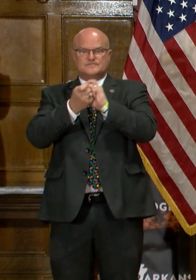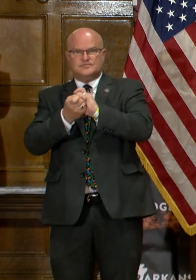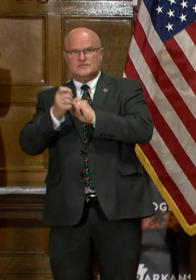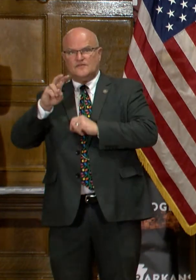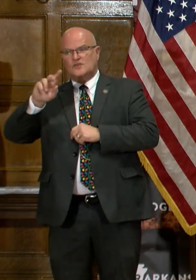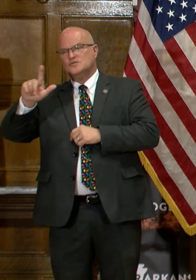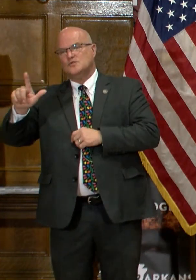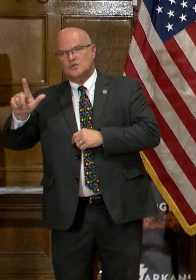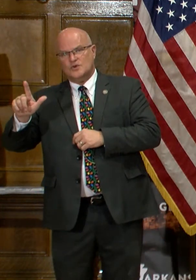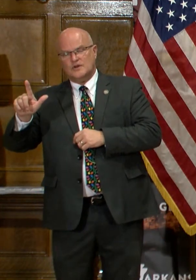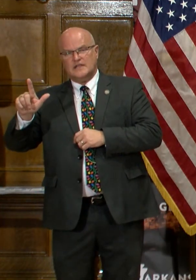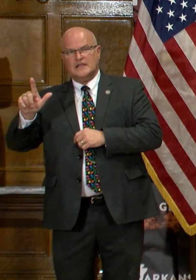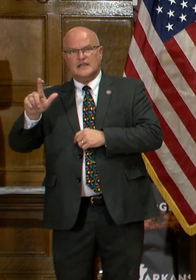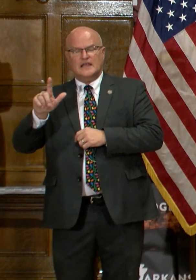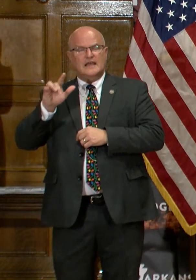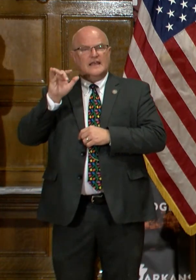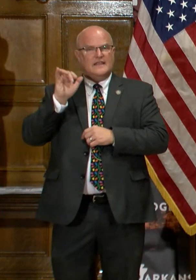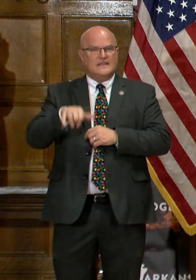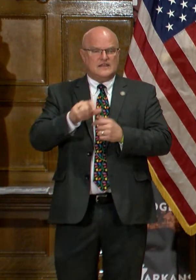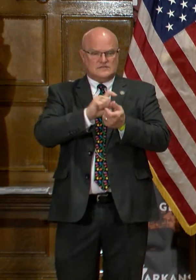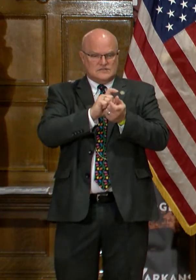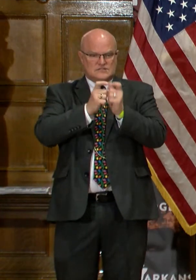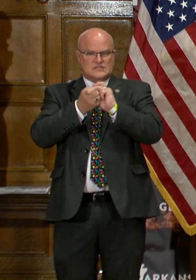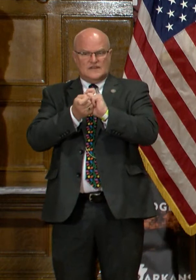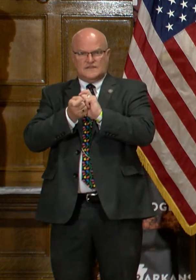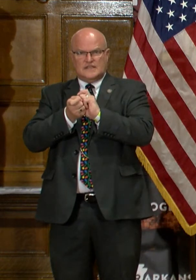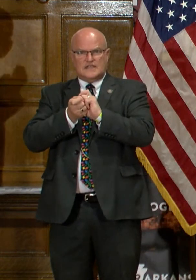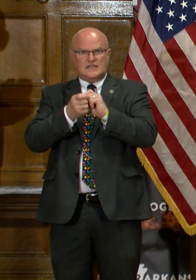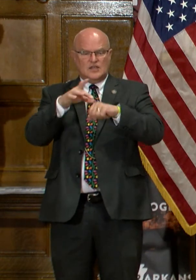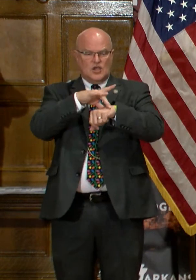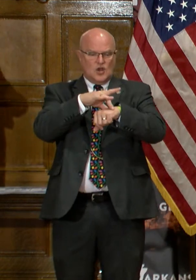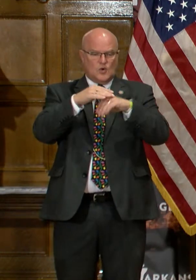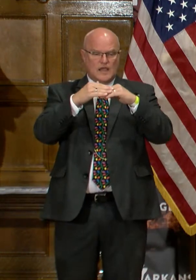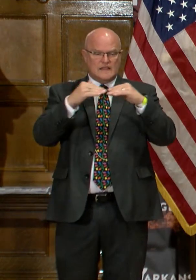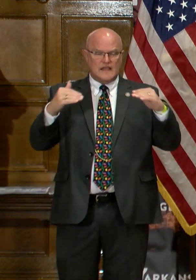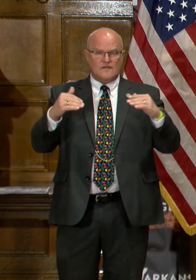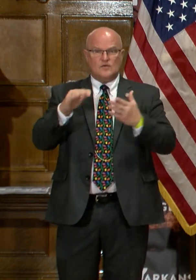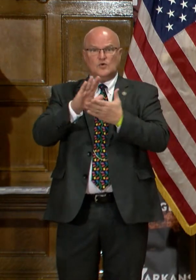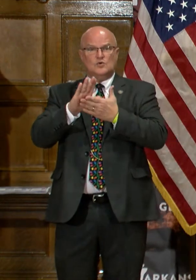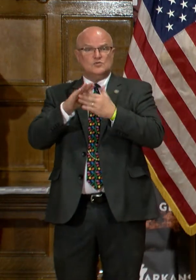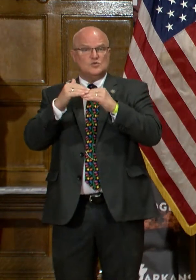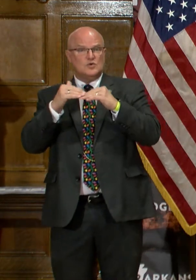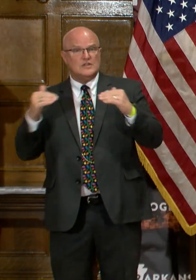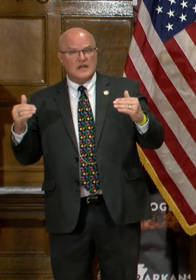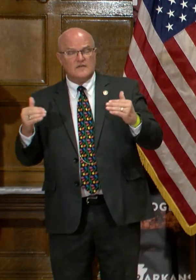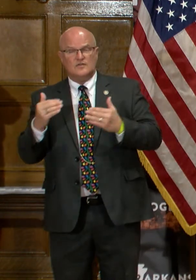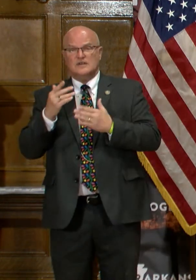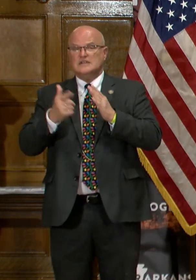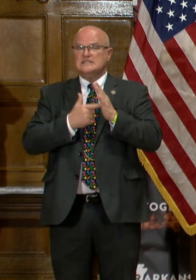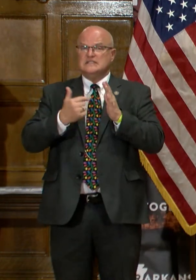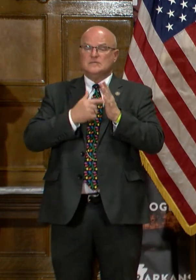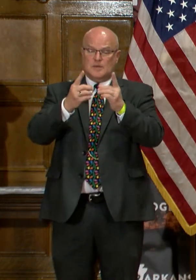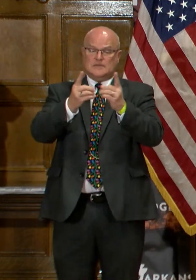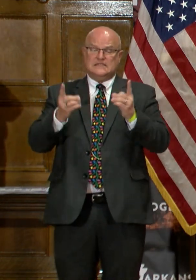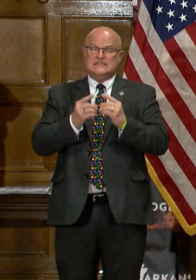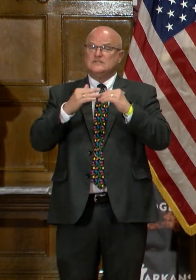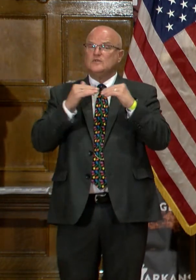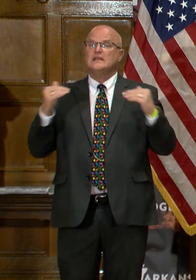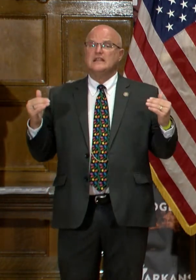virtual learning. They are shifting either at a grade level or a school level or in some cases a district